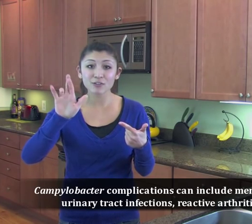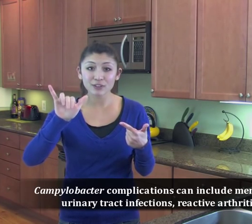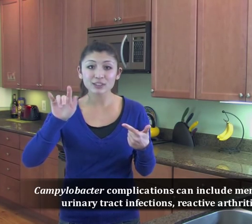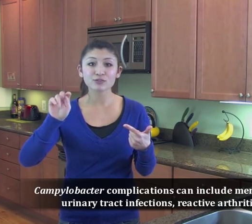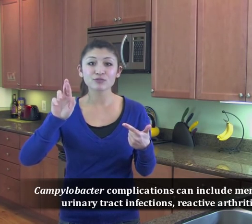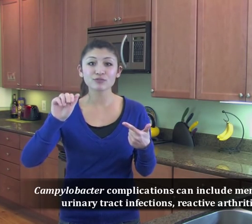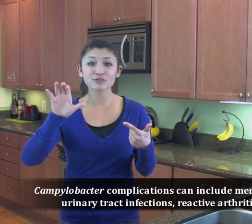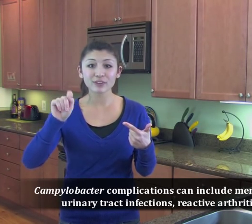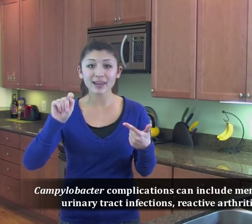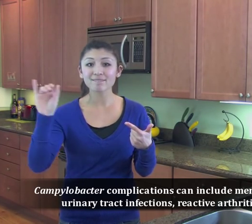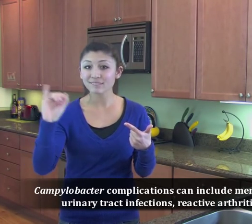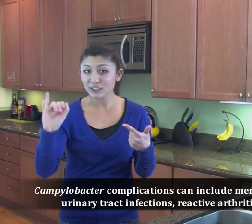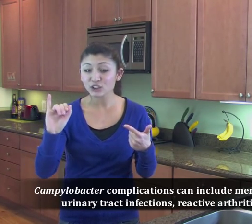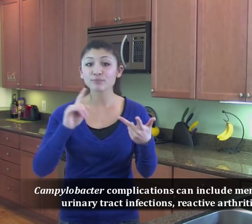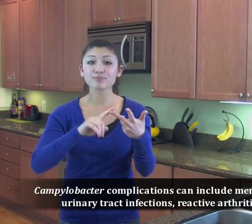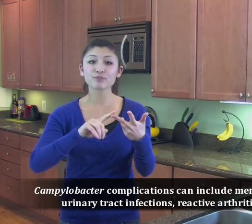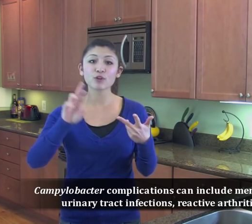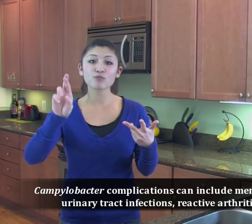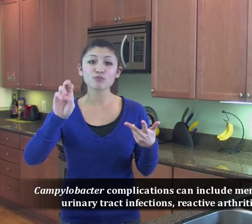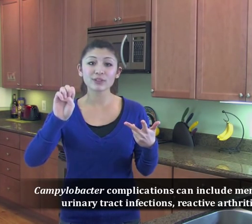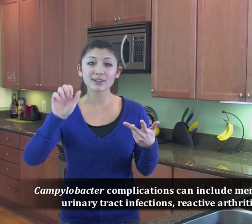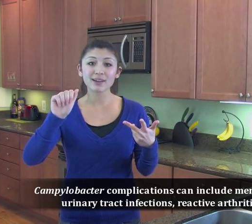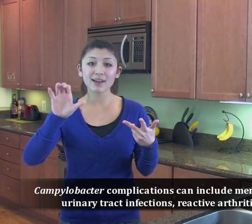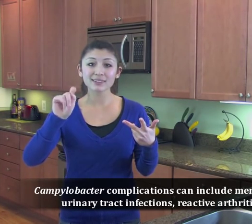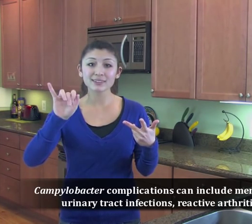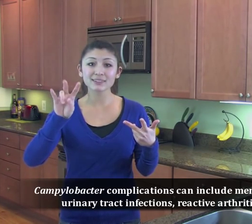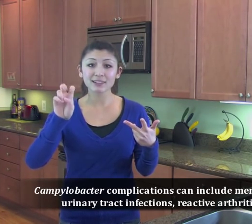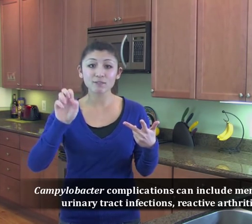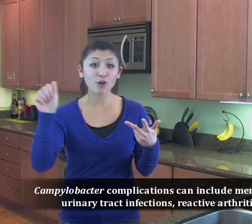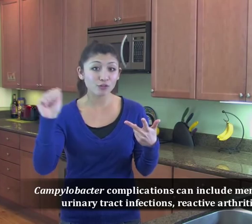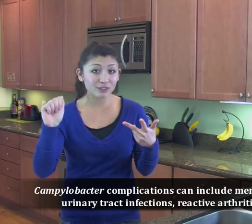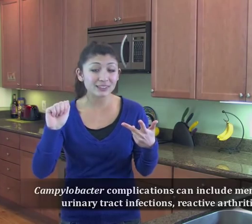gian-barray syndrome, which is an unusual type of paralysis.